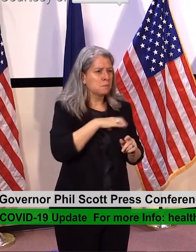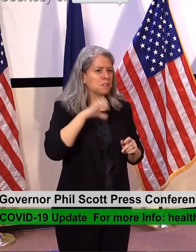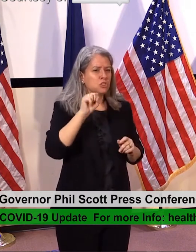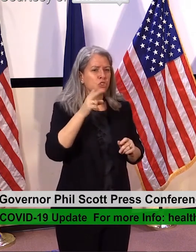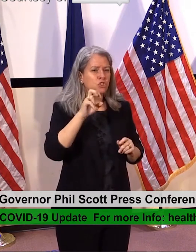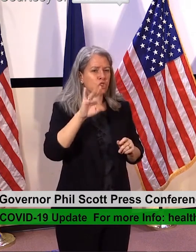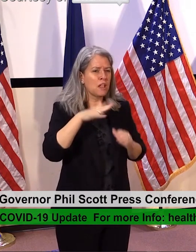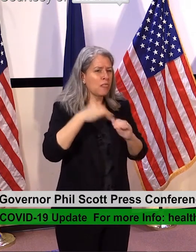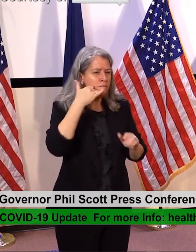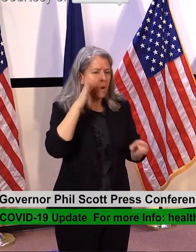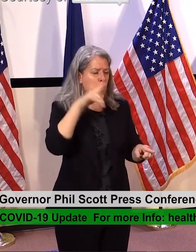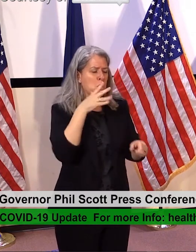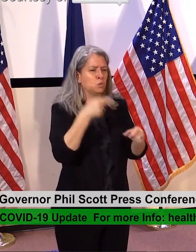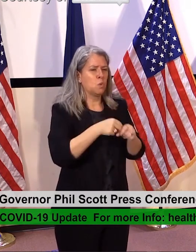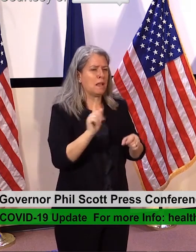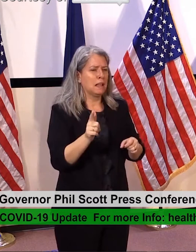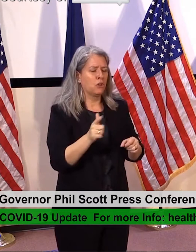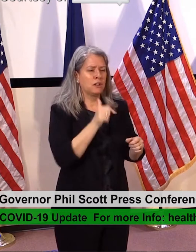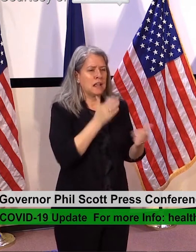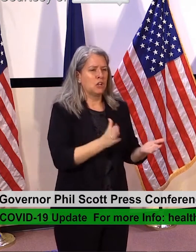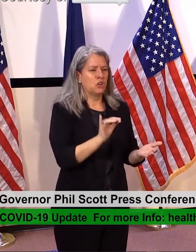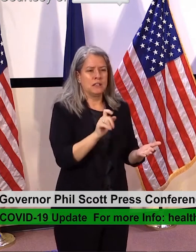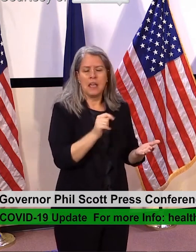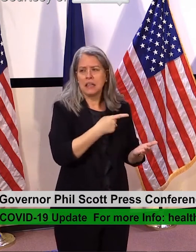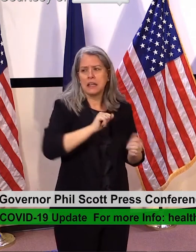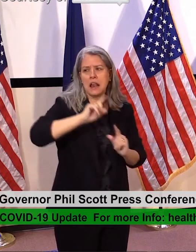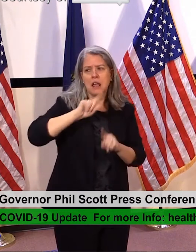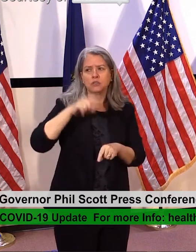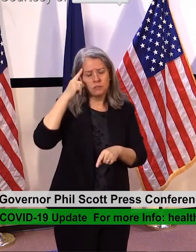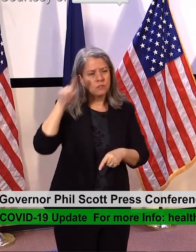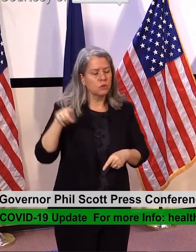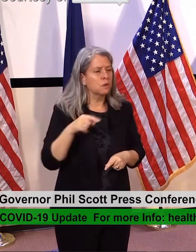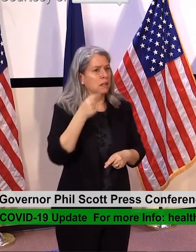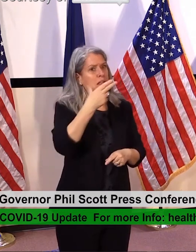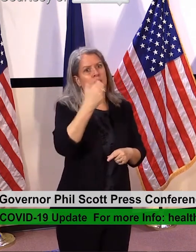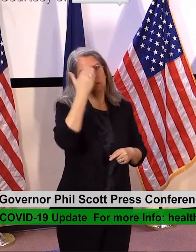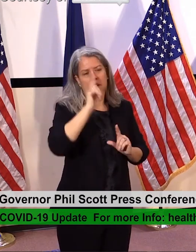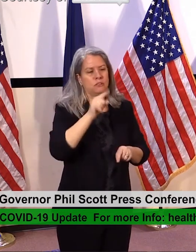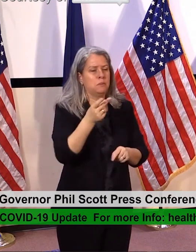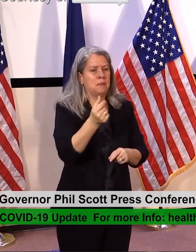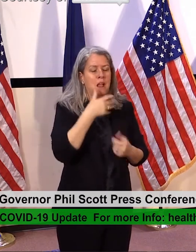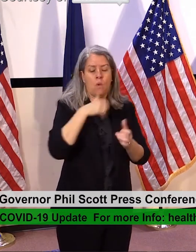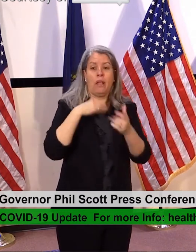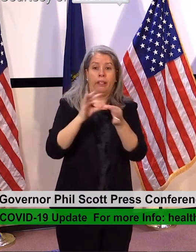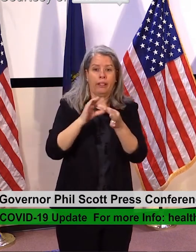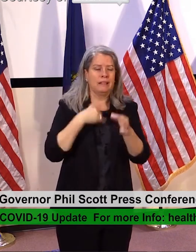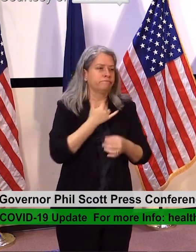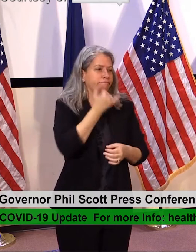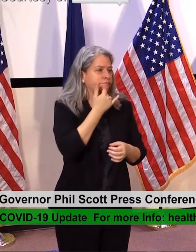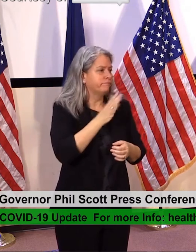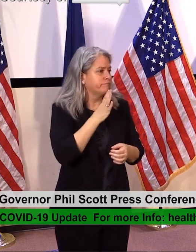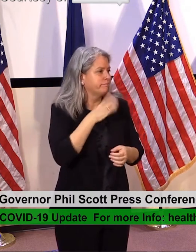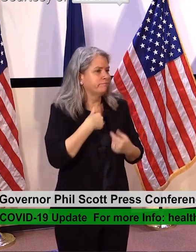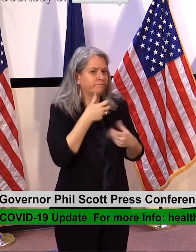Maybe we can come back to that. Sure. We can try and get a hold of Commissioner Sherling to see if he'd call in, because he would have the answer to that. I don't want to give you anything